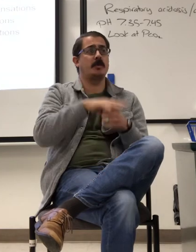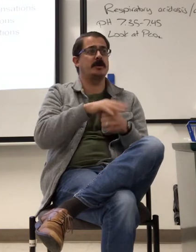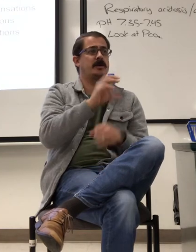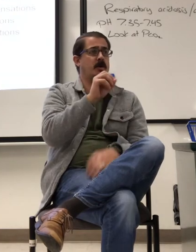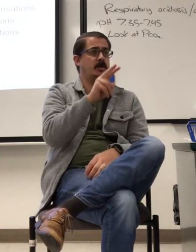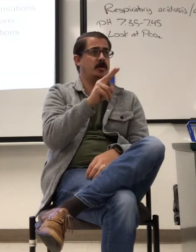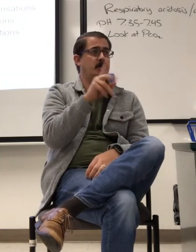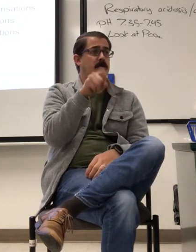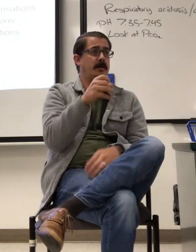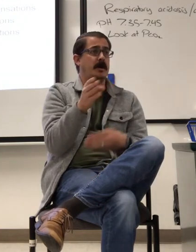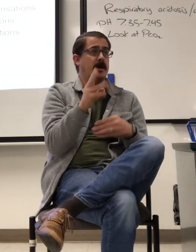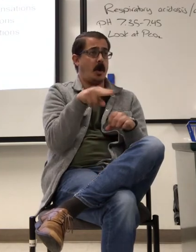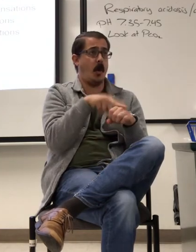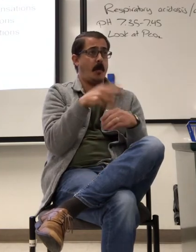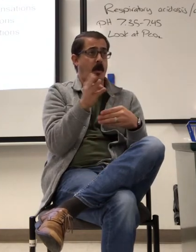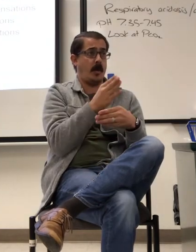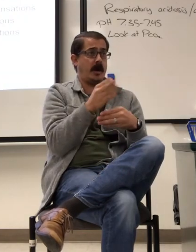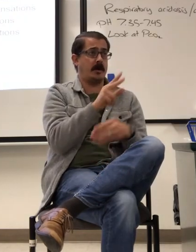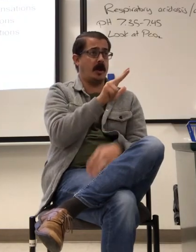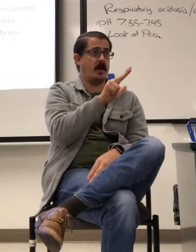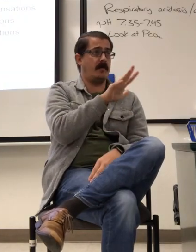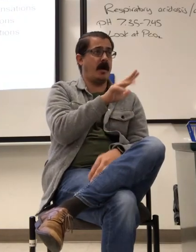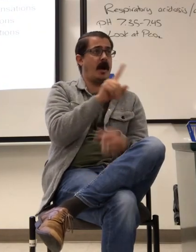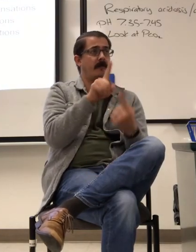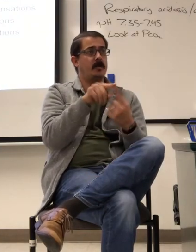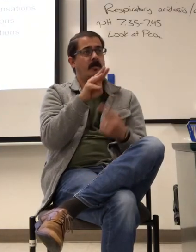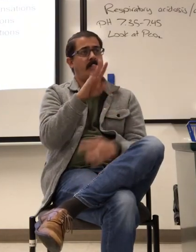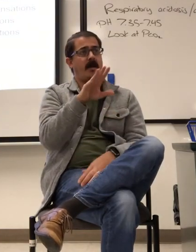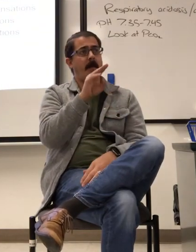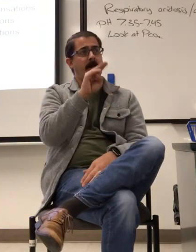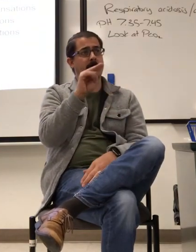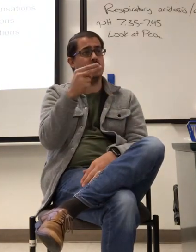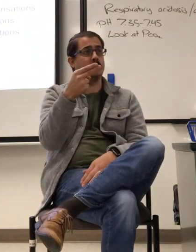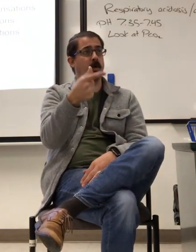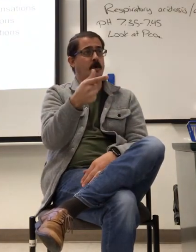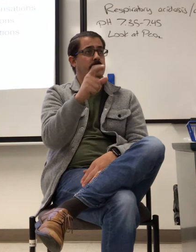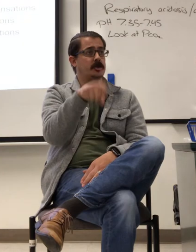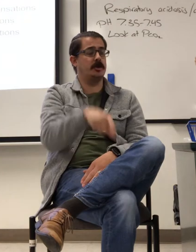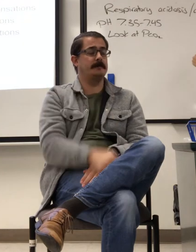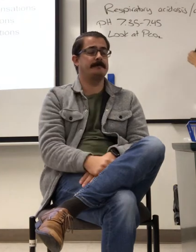be within a normal range of 35 to 45 millimeters of mercury.